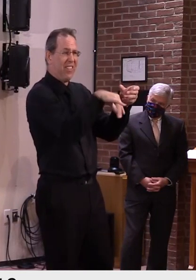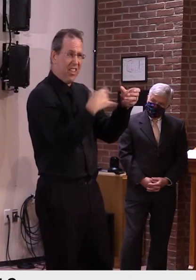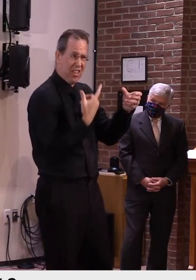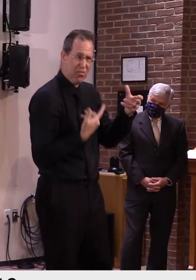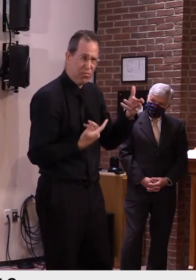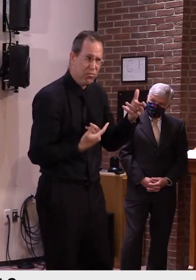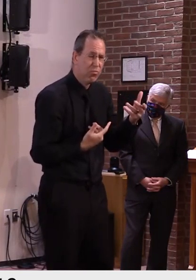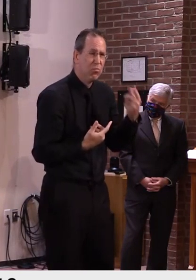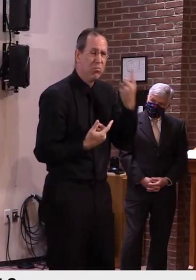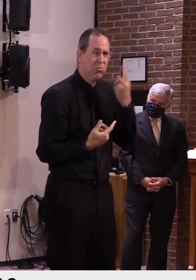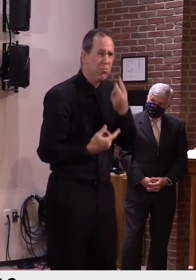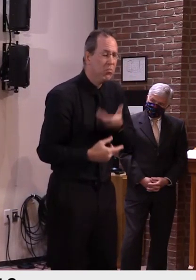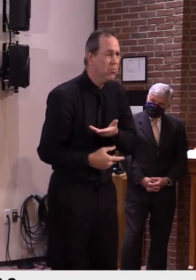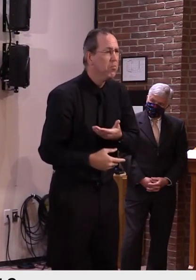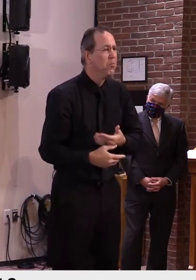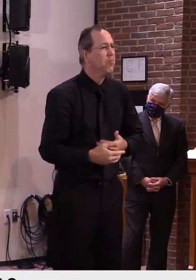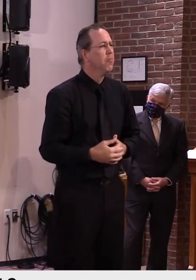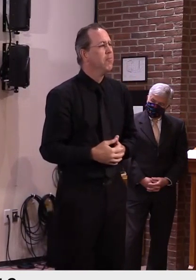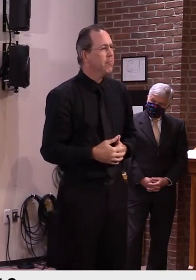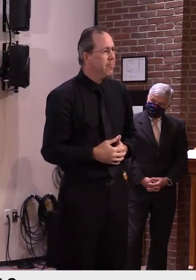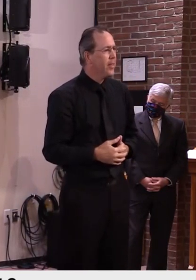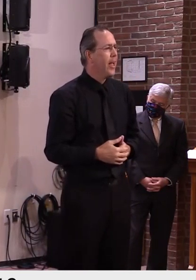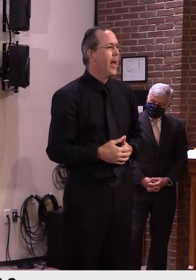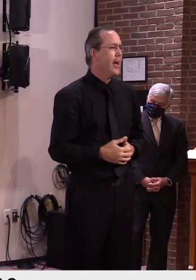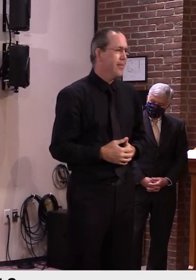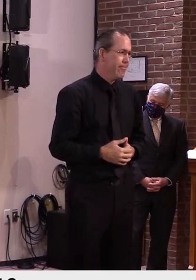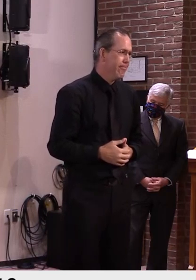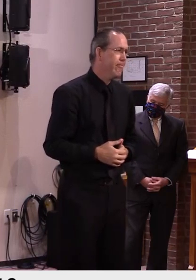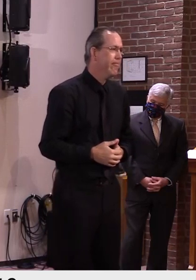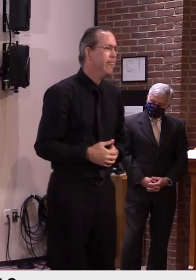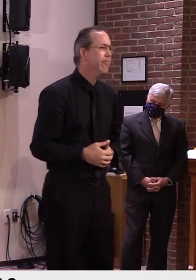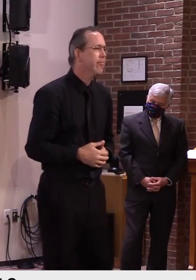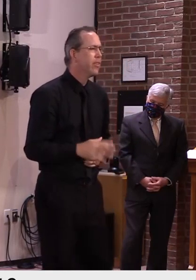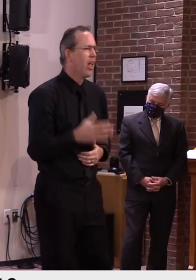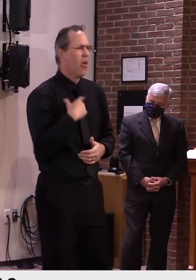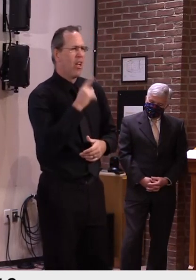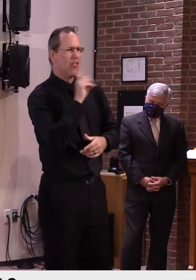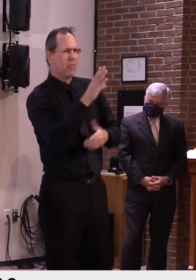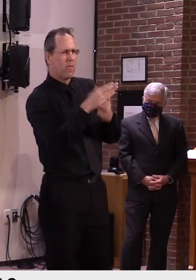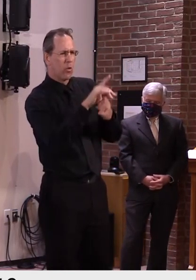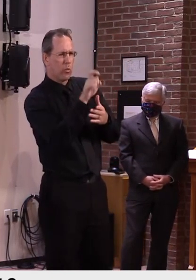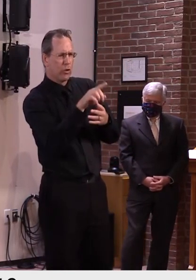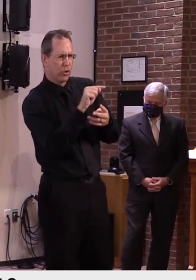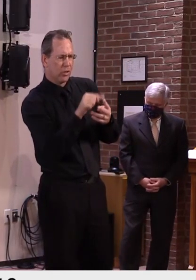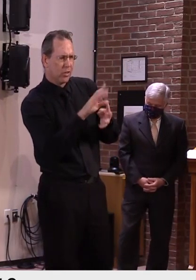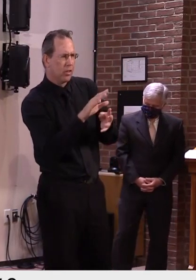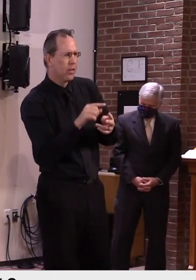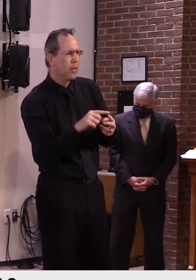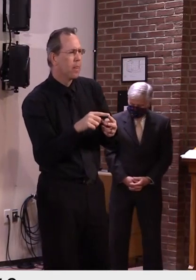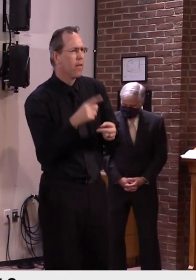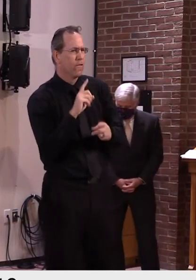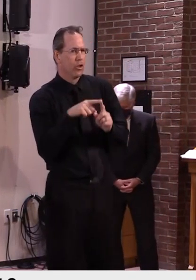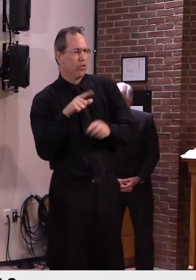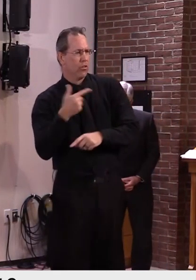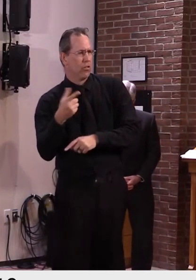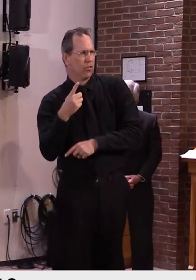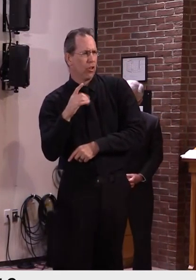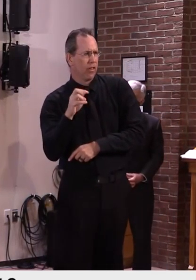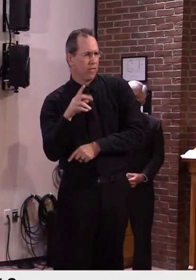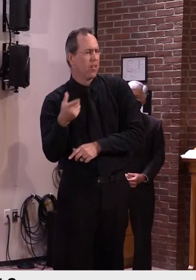I'll try and answer part of that. Commissioner Levine may want to also comment, but from my standpoint, we've learned a